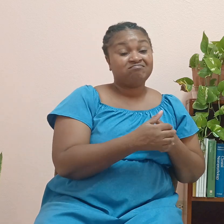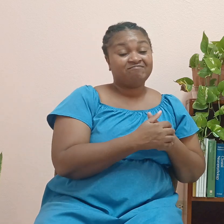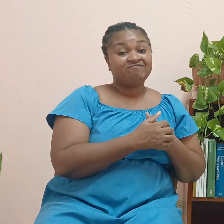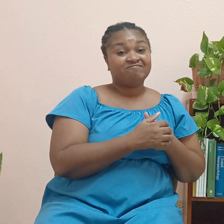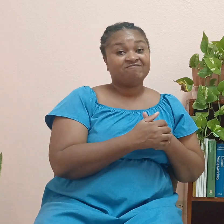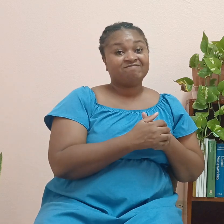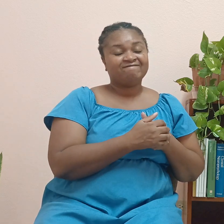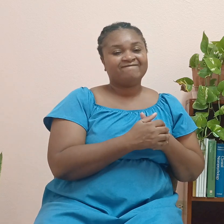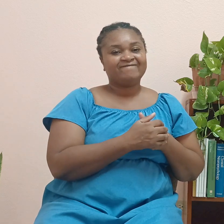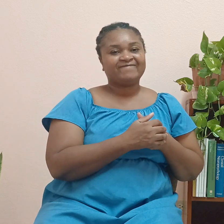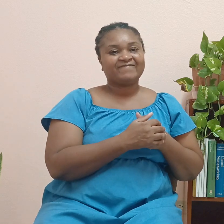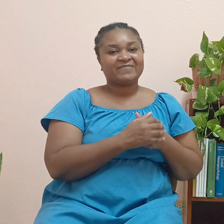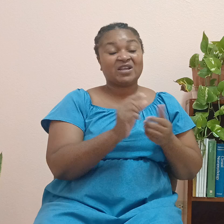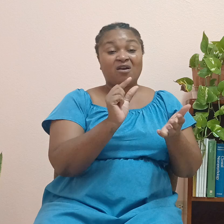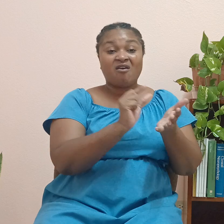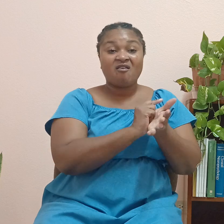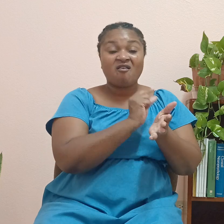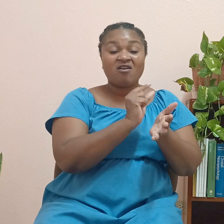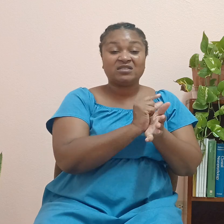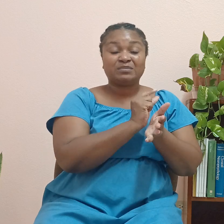The Gospels of Matthew,